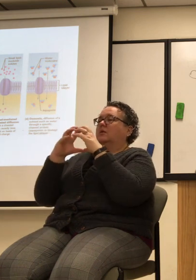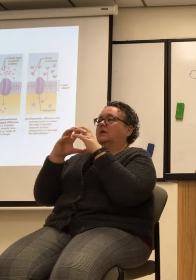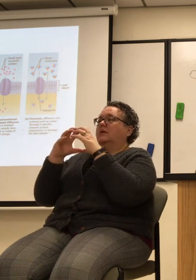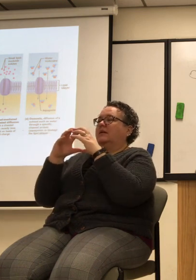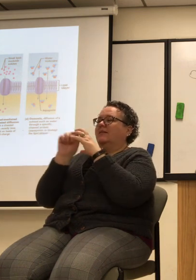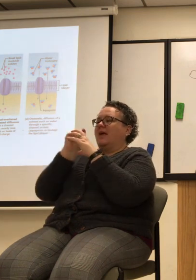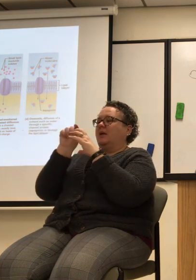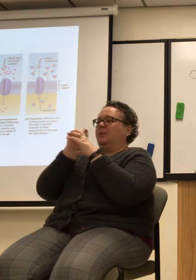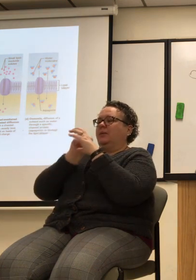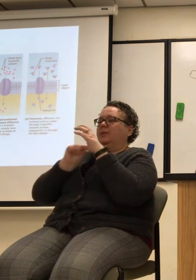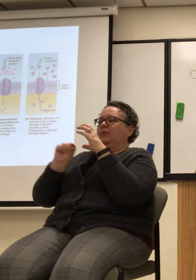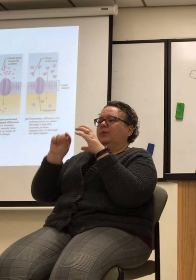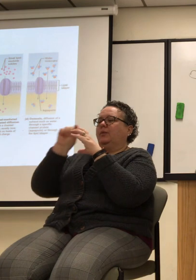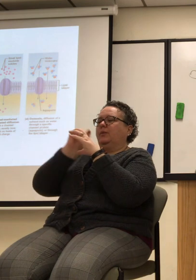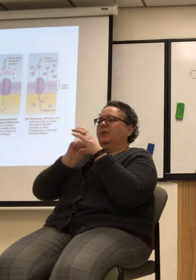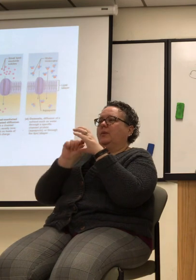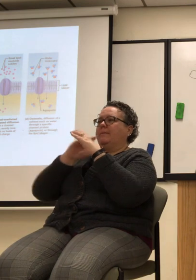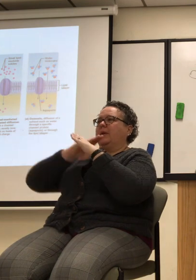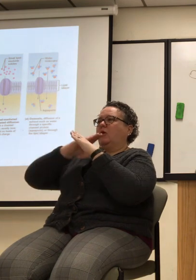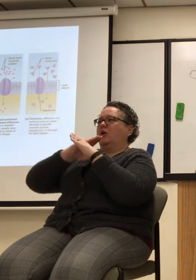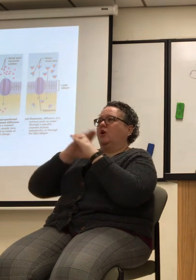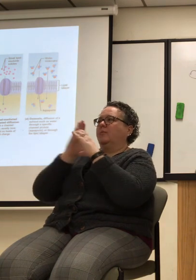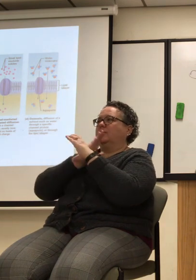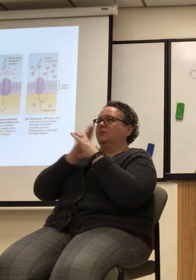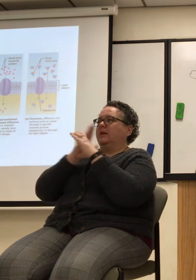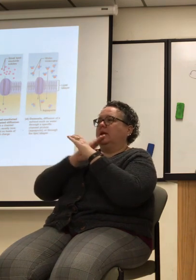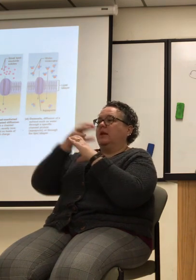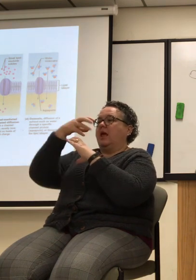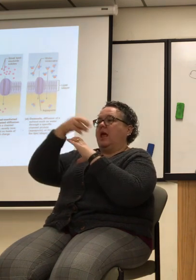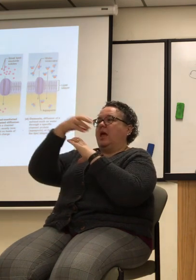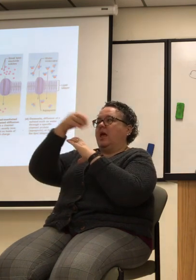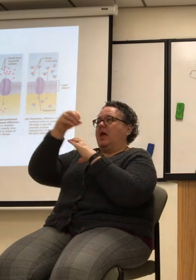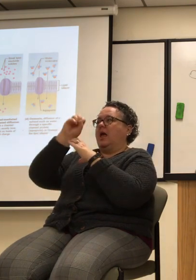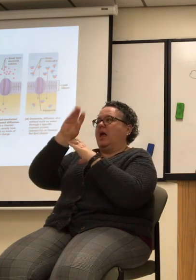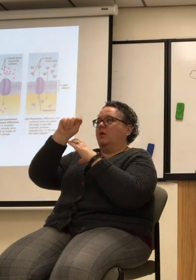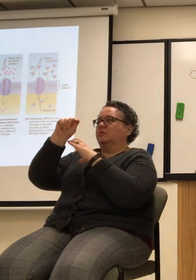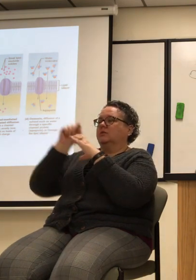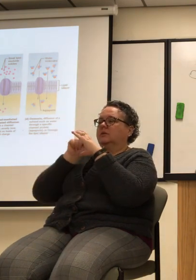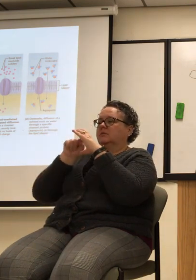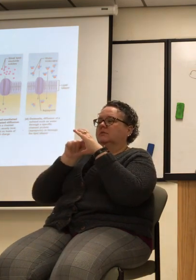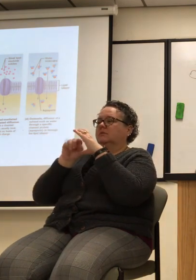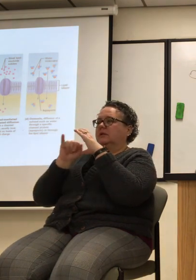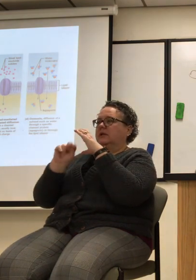out and the in.